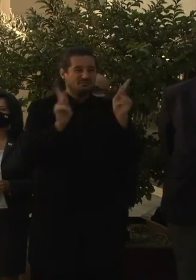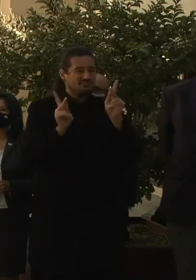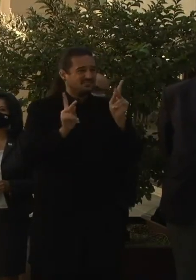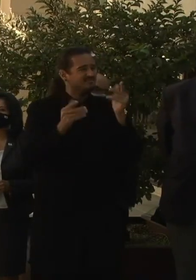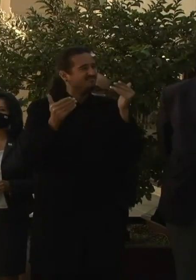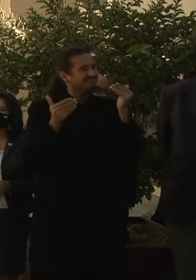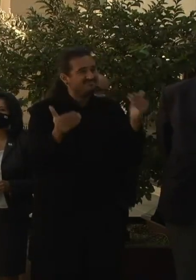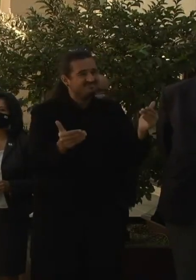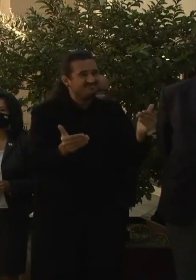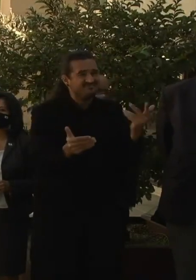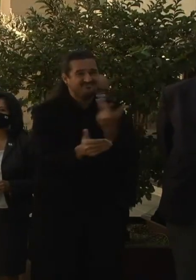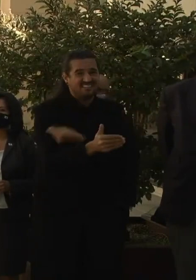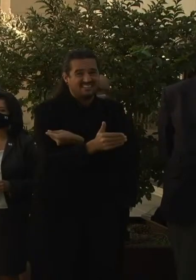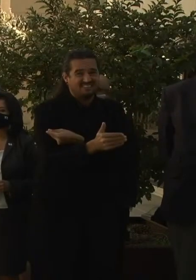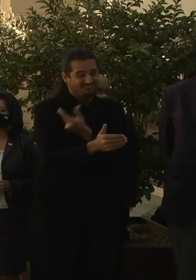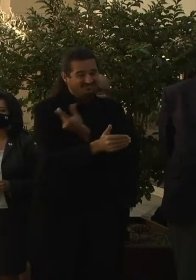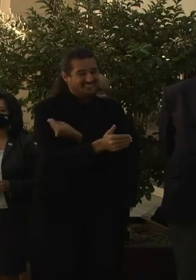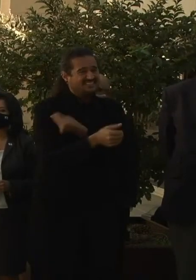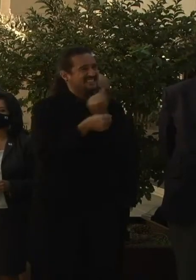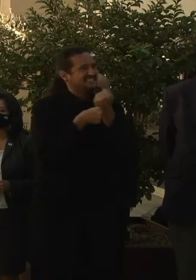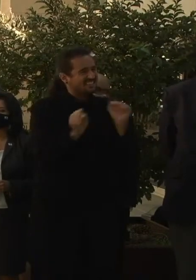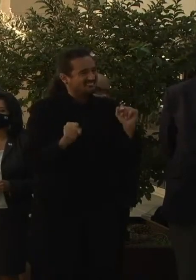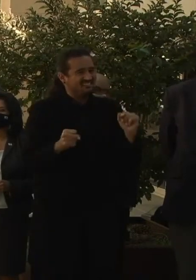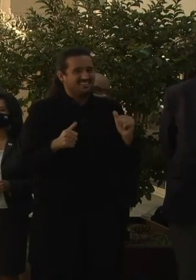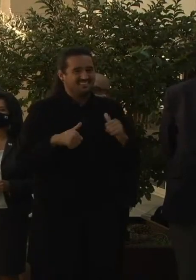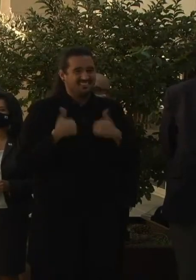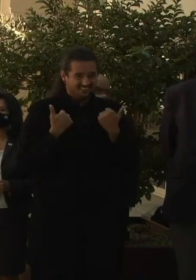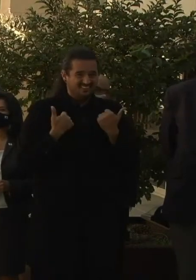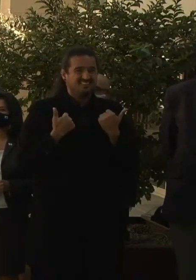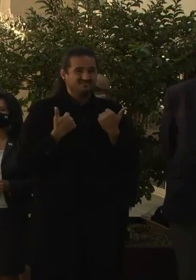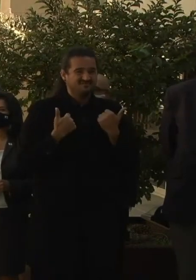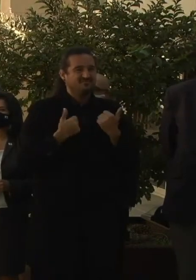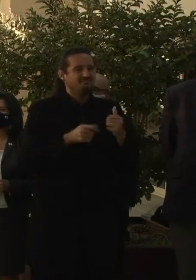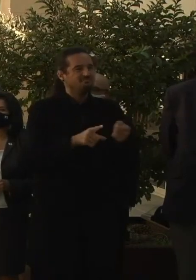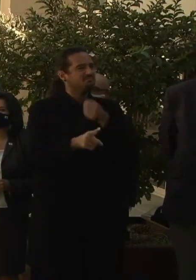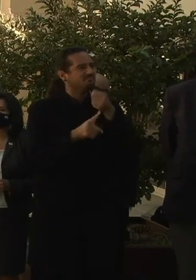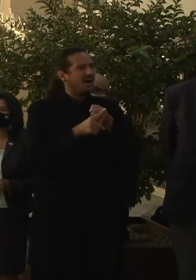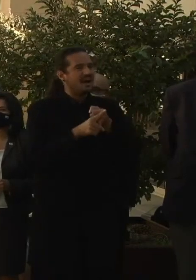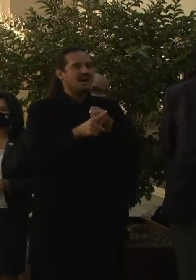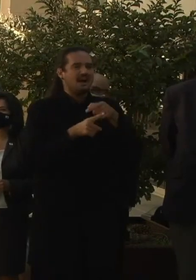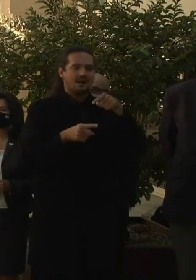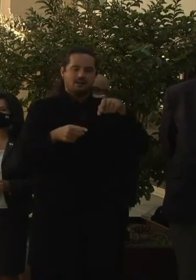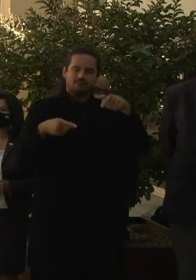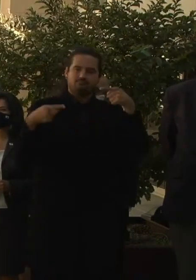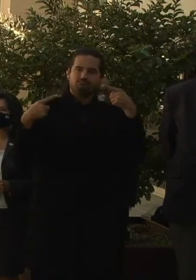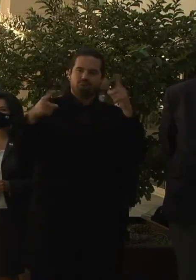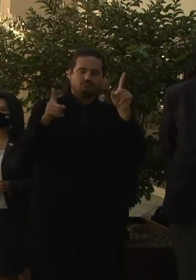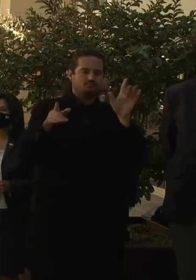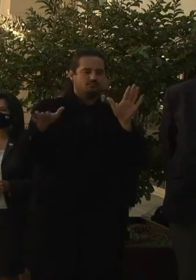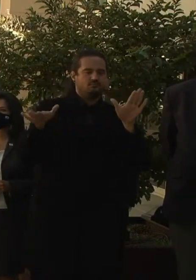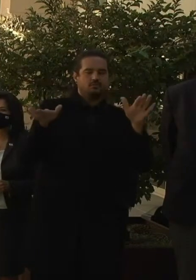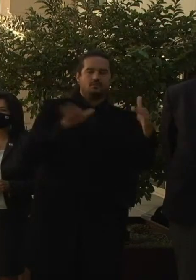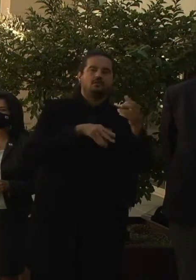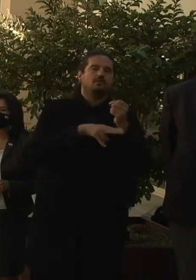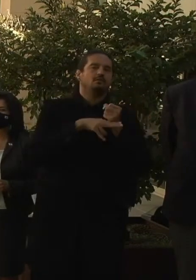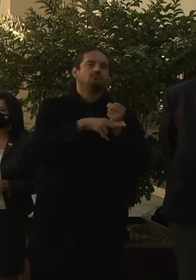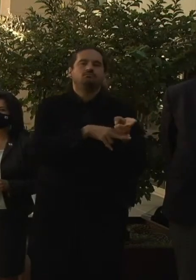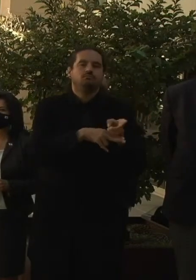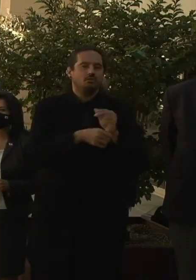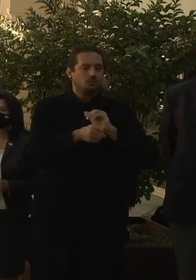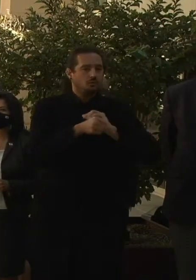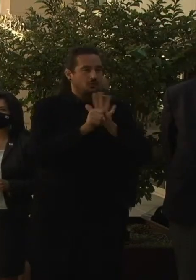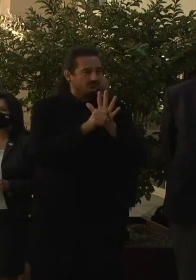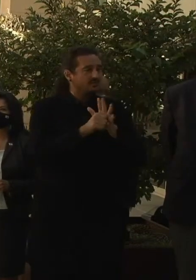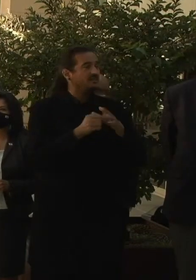direct impact on our ability to turn the page on this pandemic and get our economy moving again and getting our